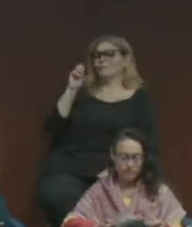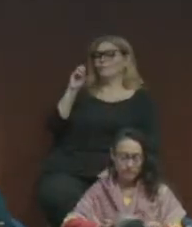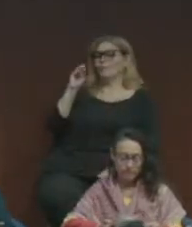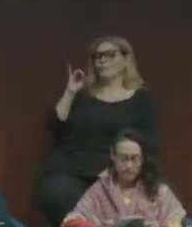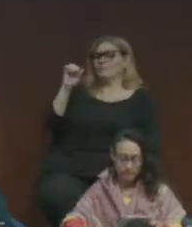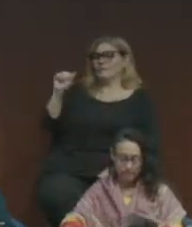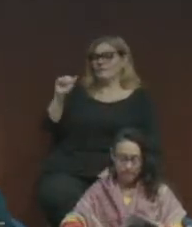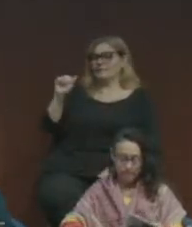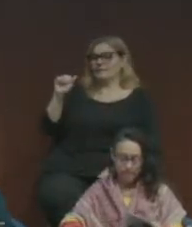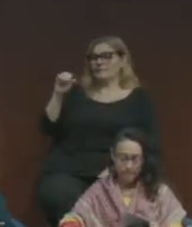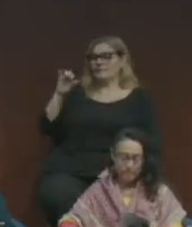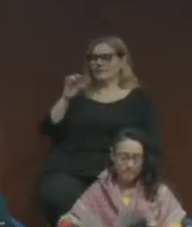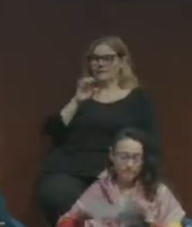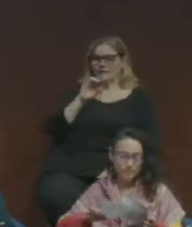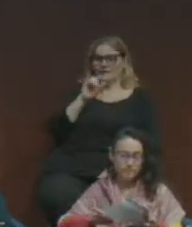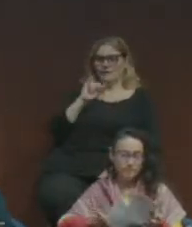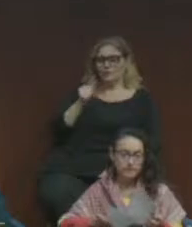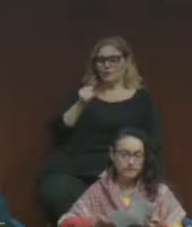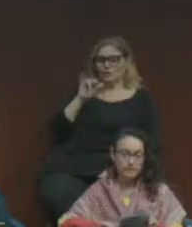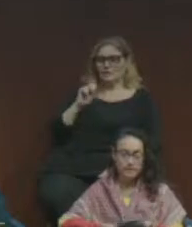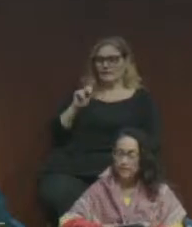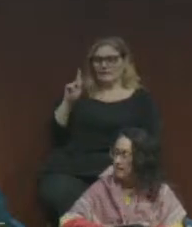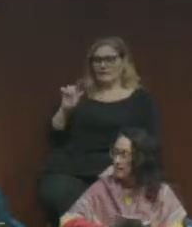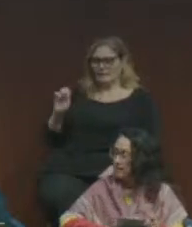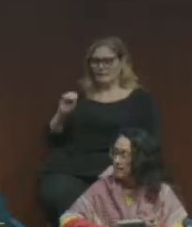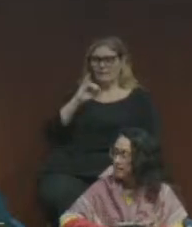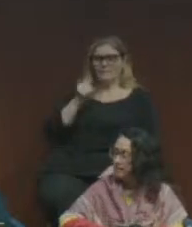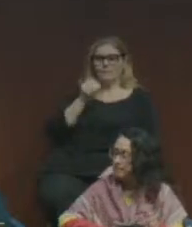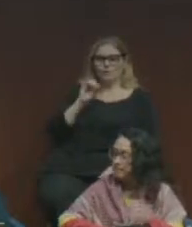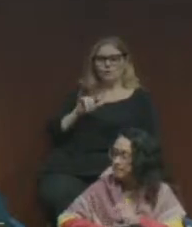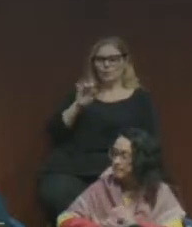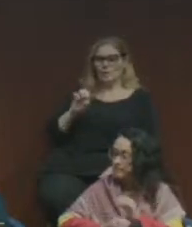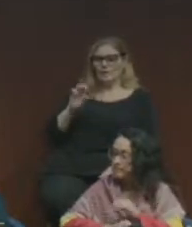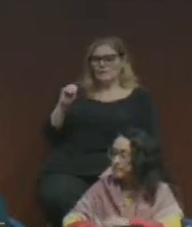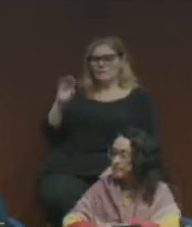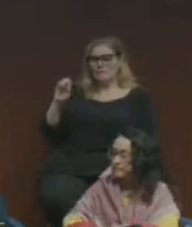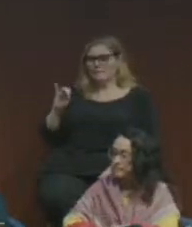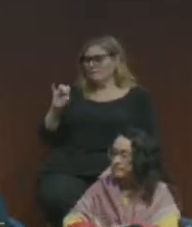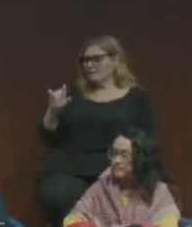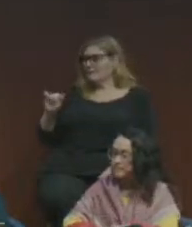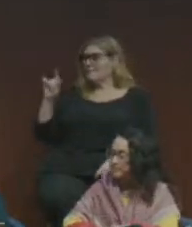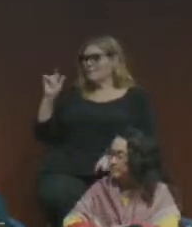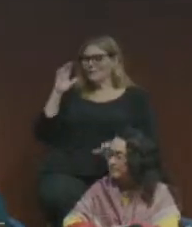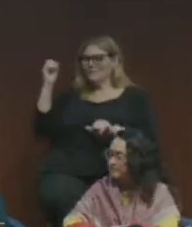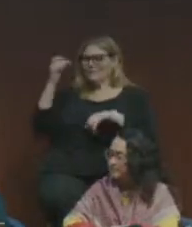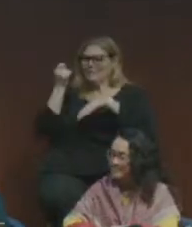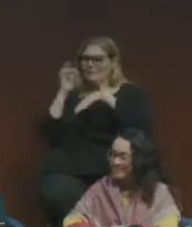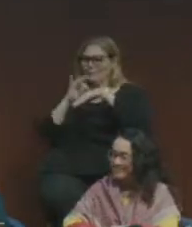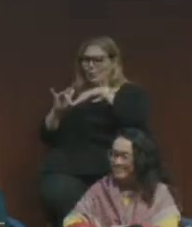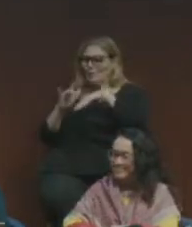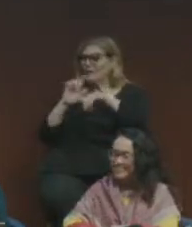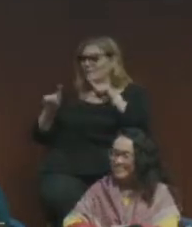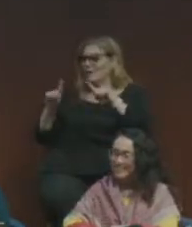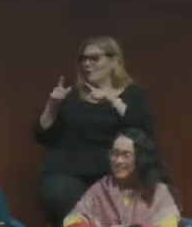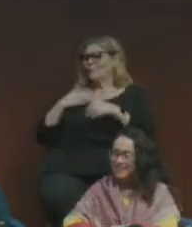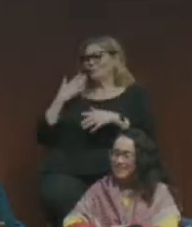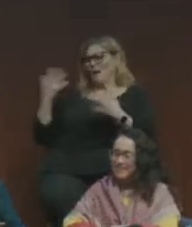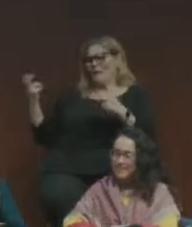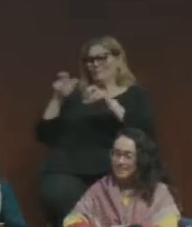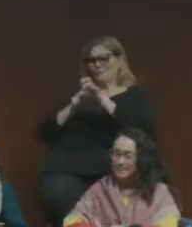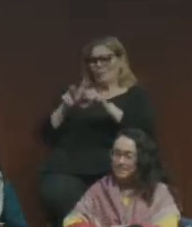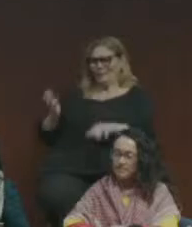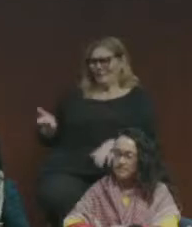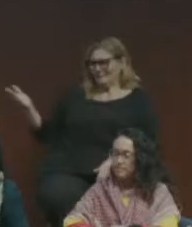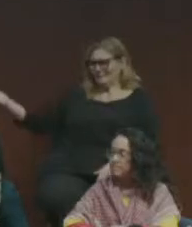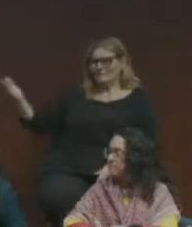Romina Guevarra, Jina Kim, Joyce McMillan, who will be with us but have to leave a little bit early, but we're so glad can join